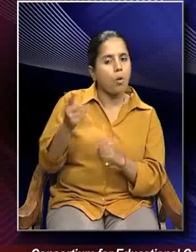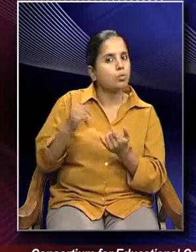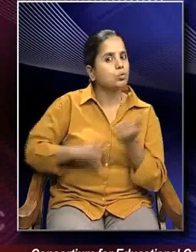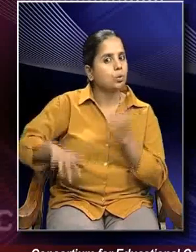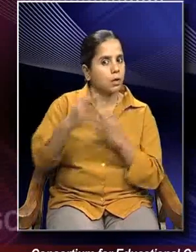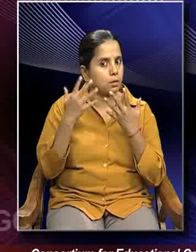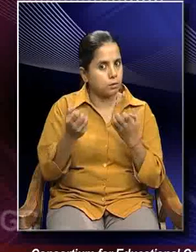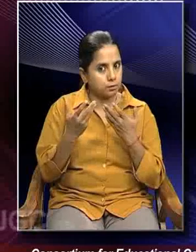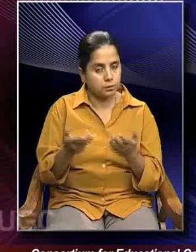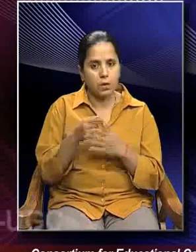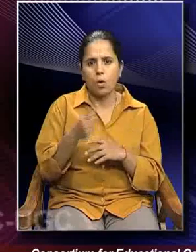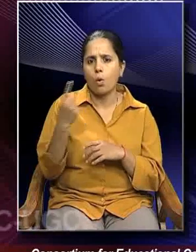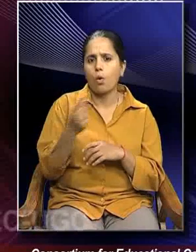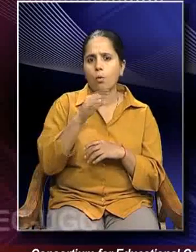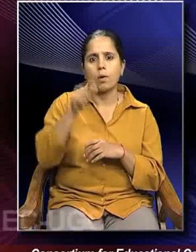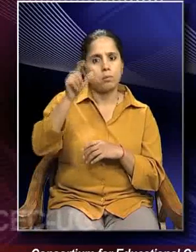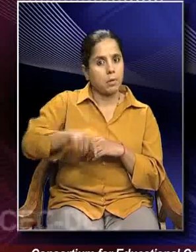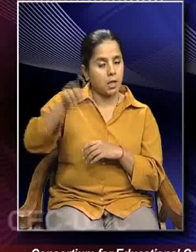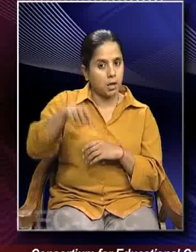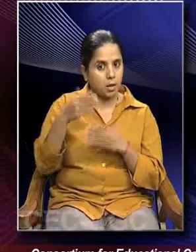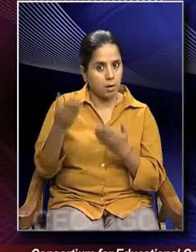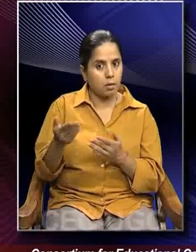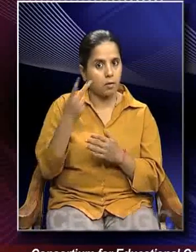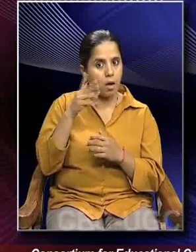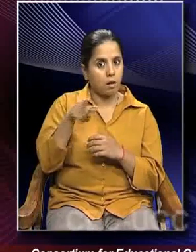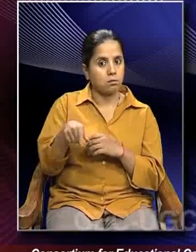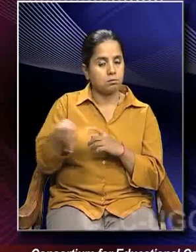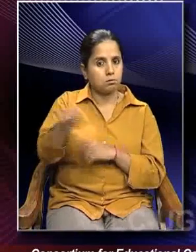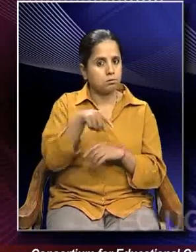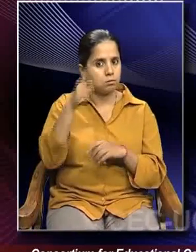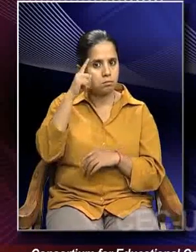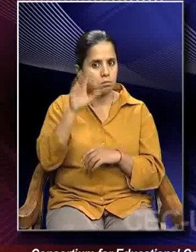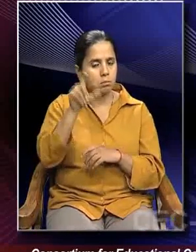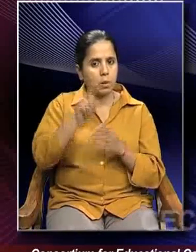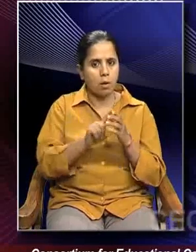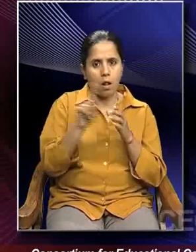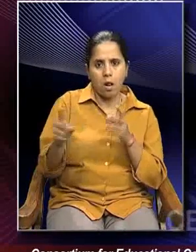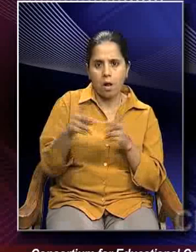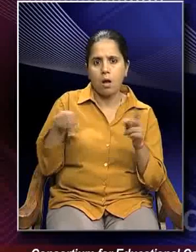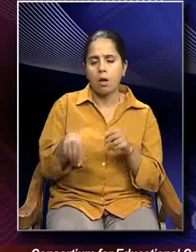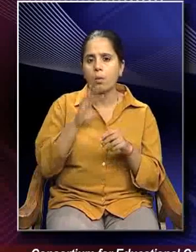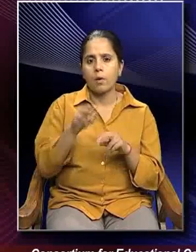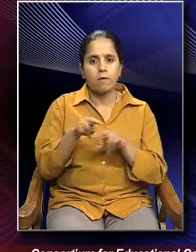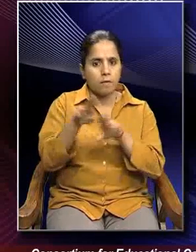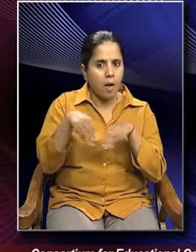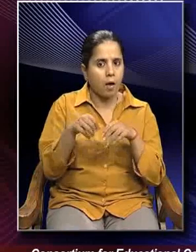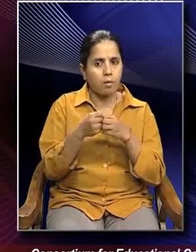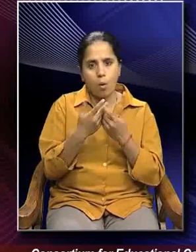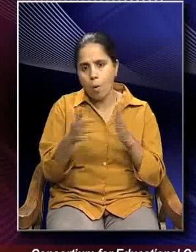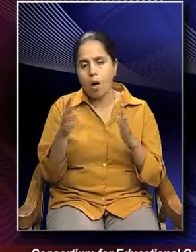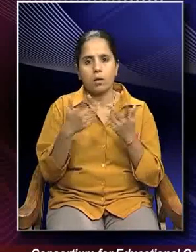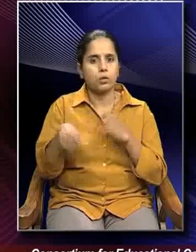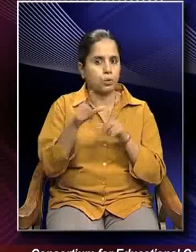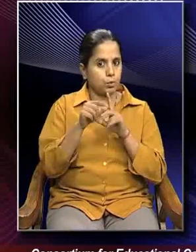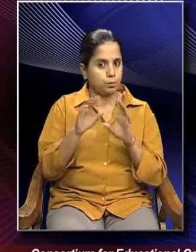So it is only the individual who is an intelligible executant of meaningful oriented conduct.